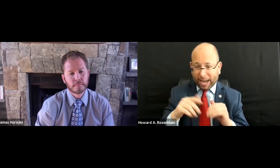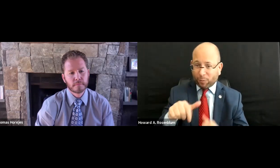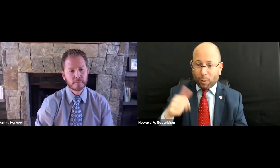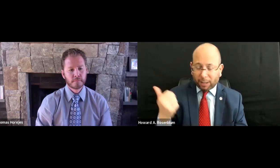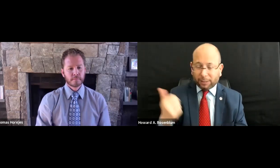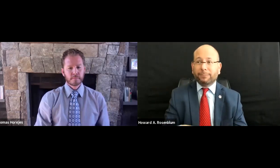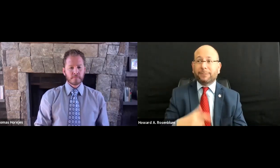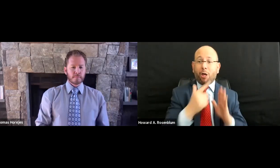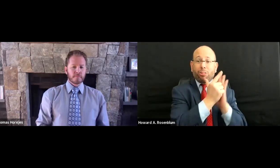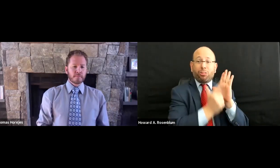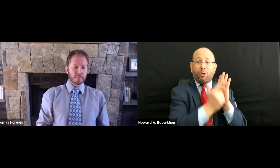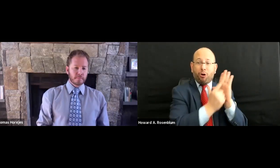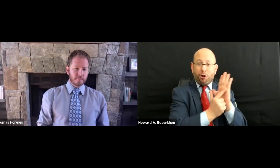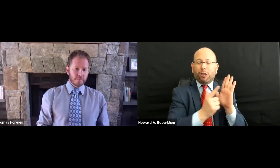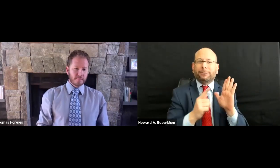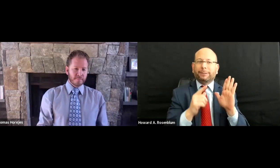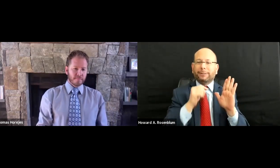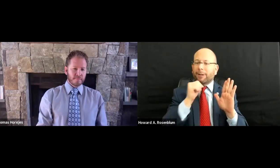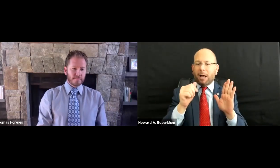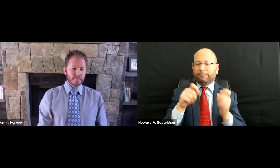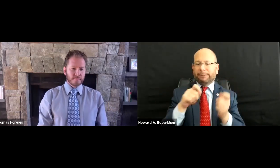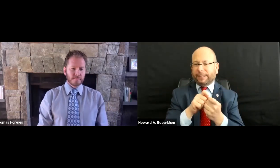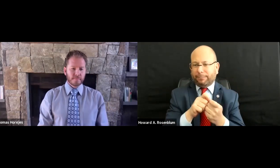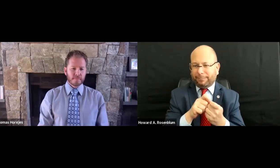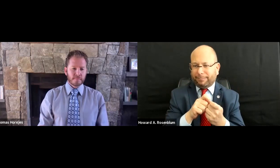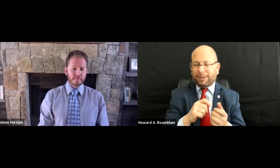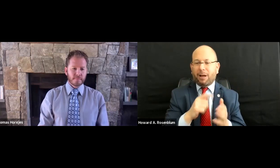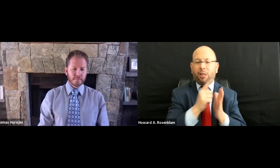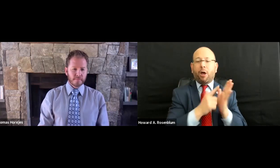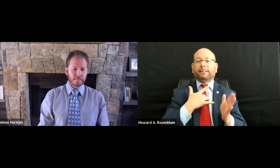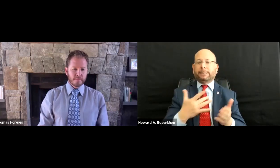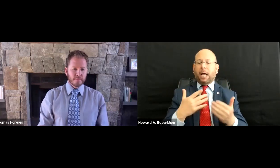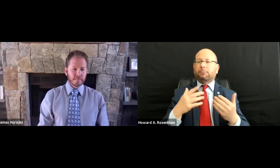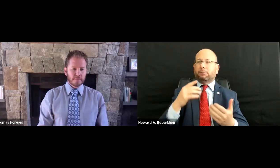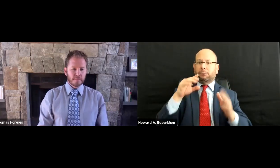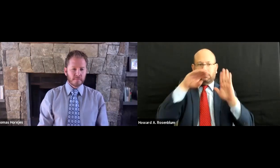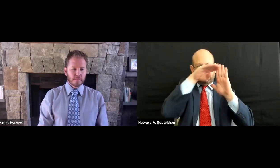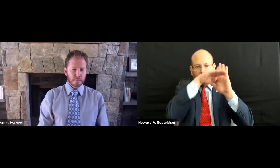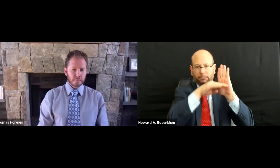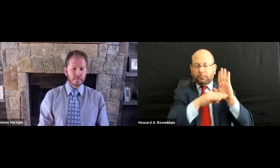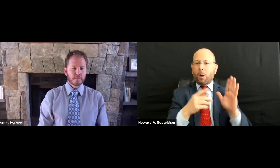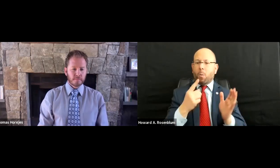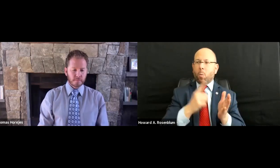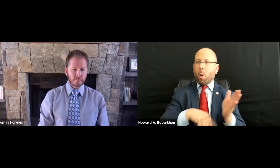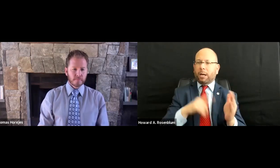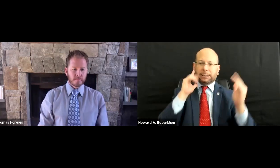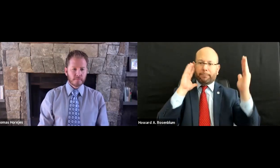most people know, as most employers know, better than everyone else, the law is just not that specific.